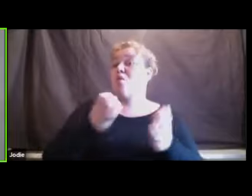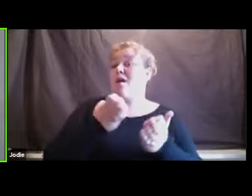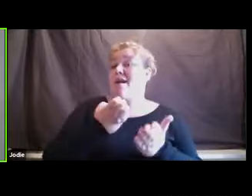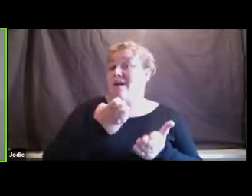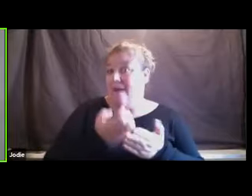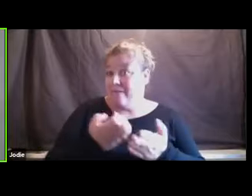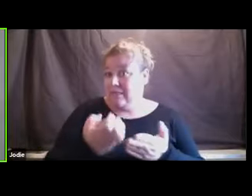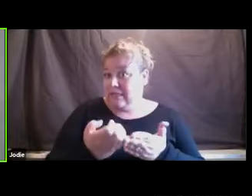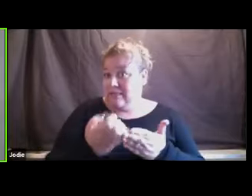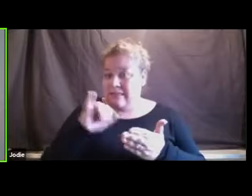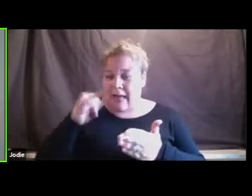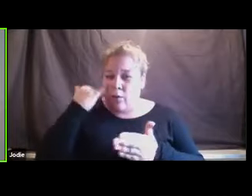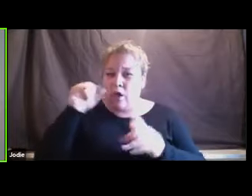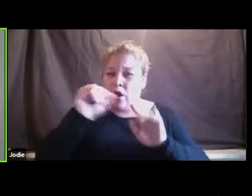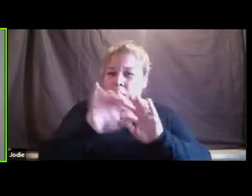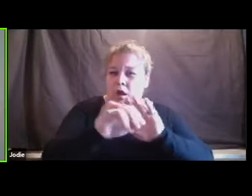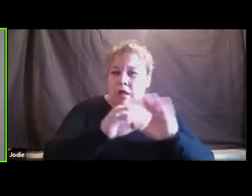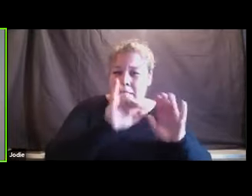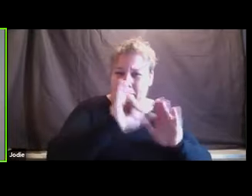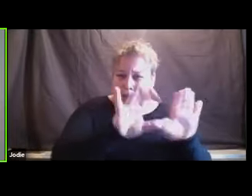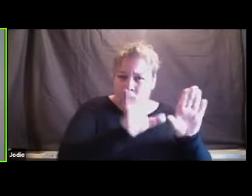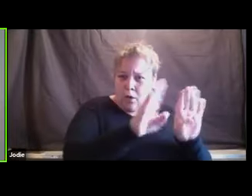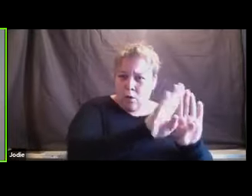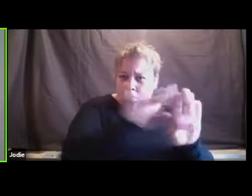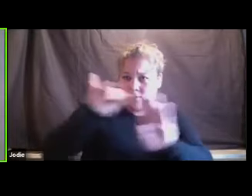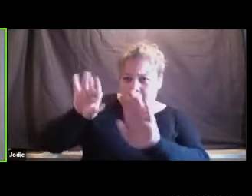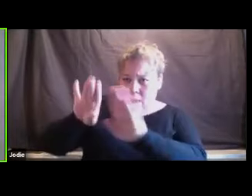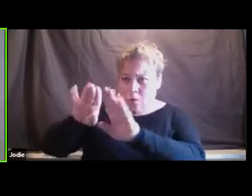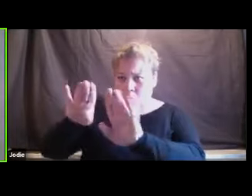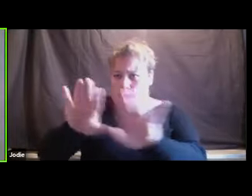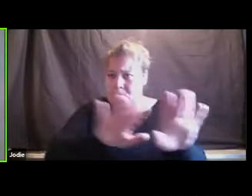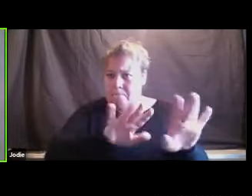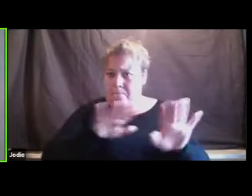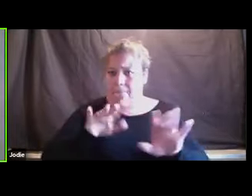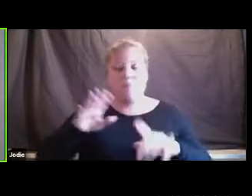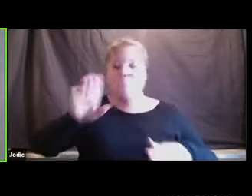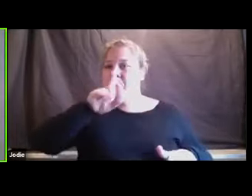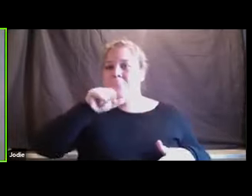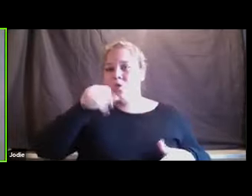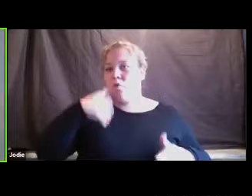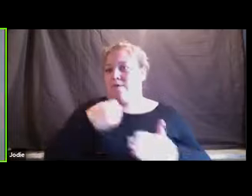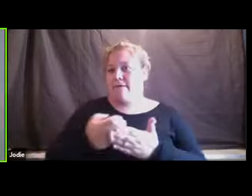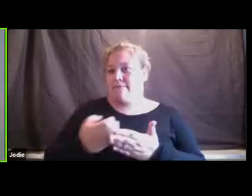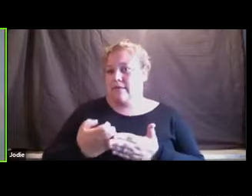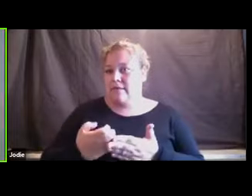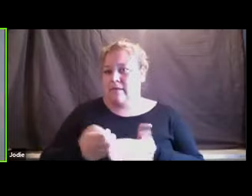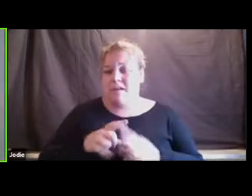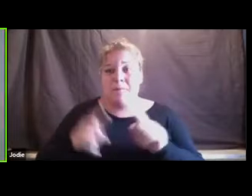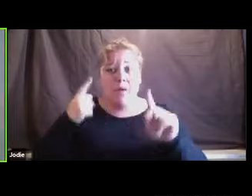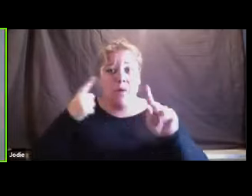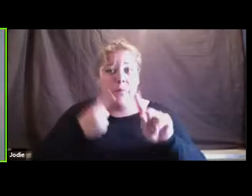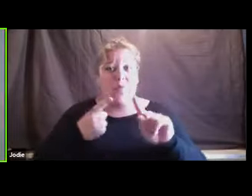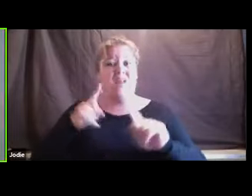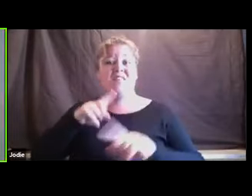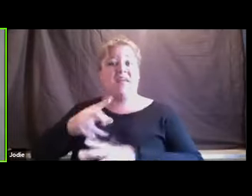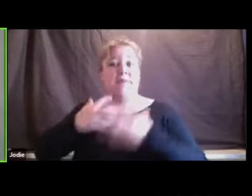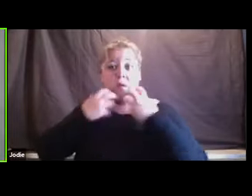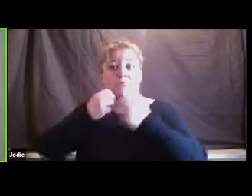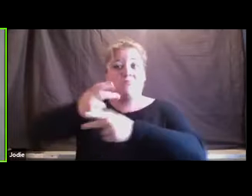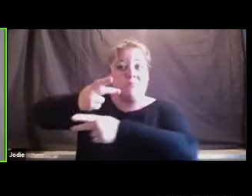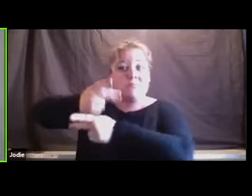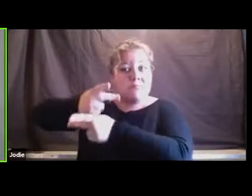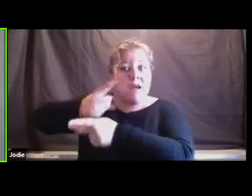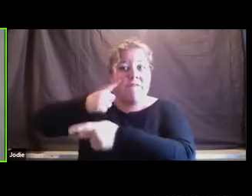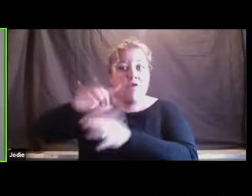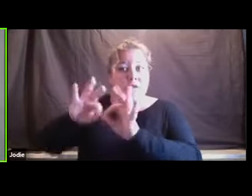needed. But I do think it's important to note that they were caring for families, children of families